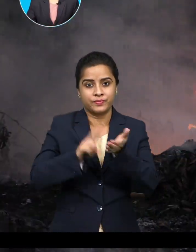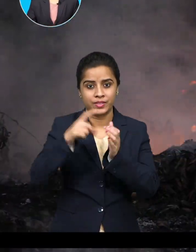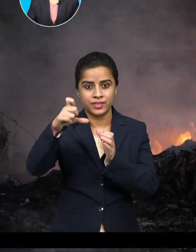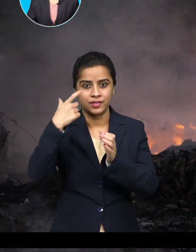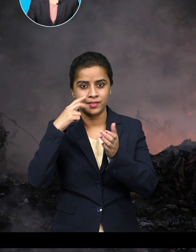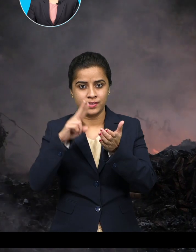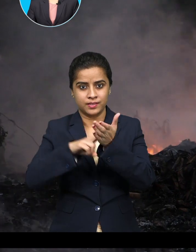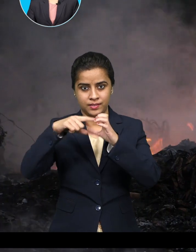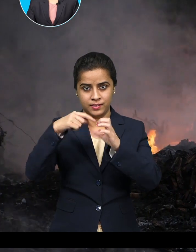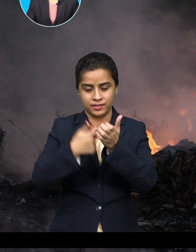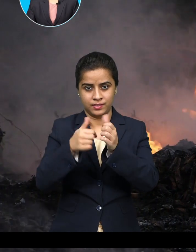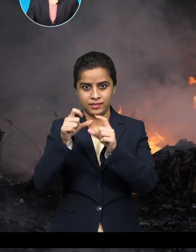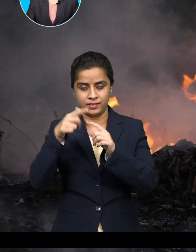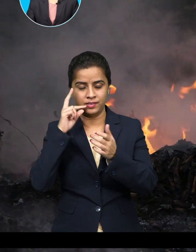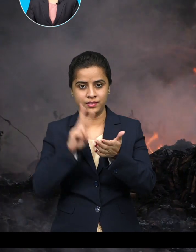Incineration.